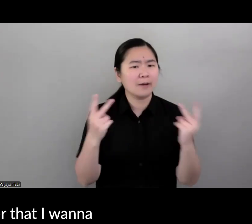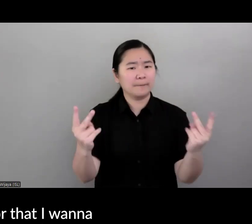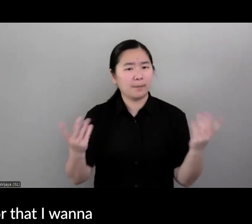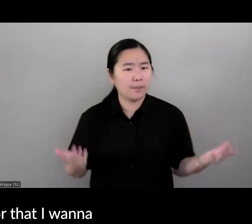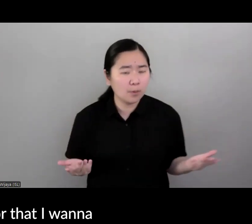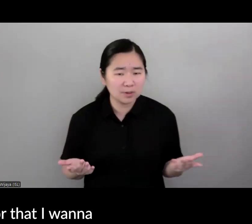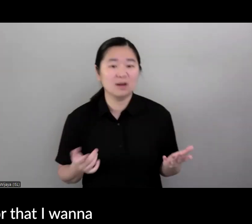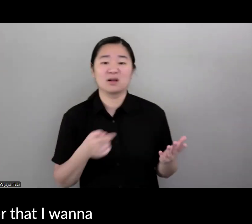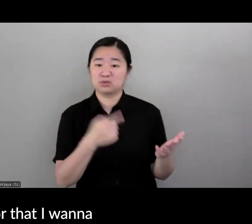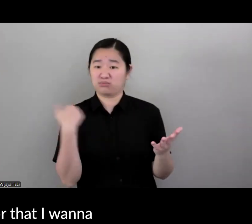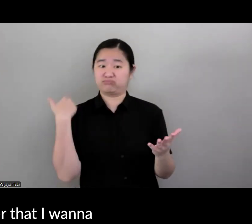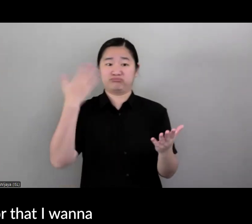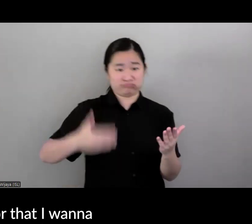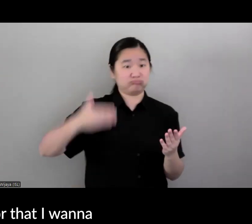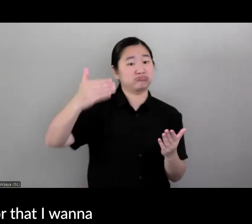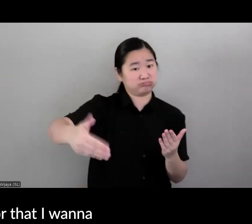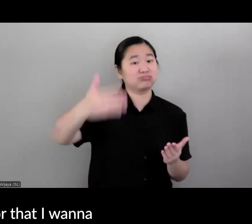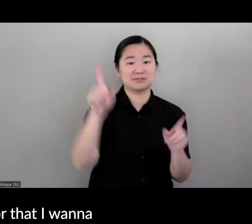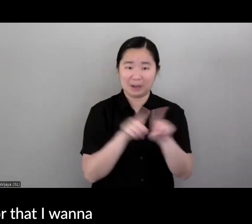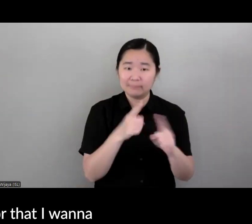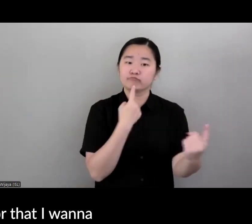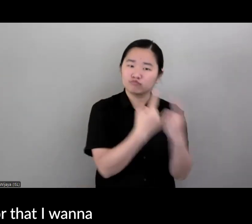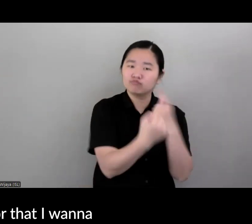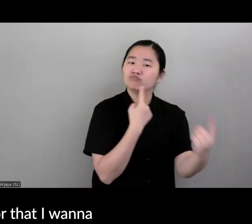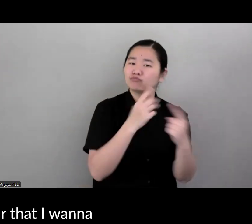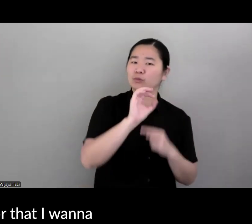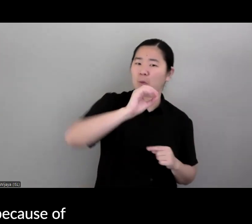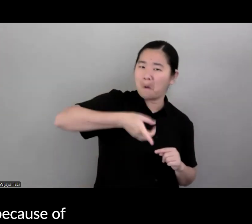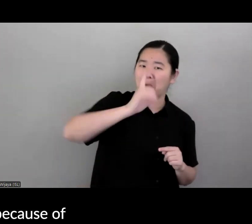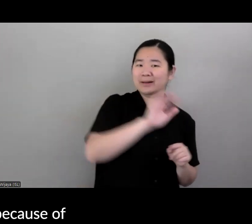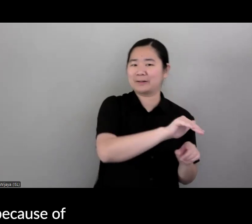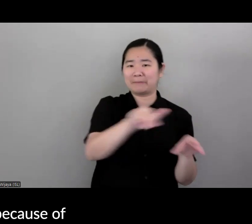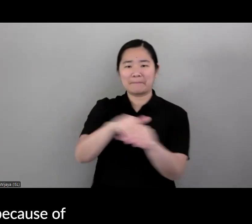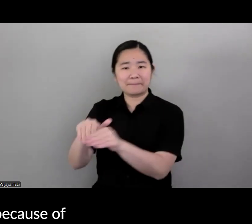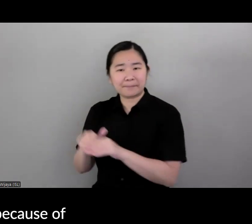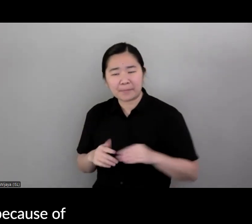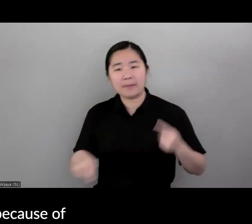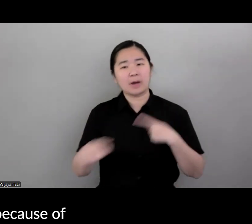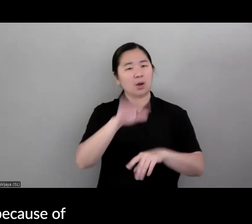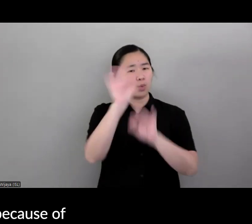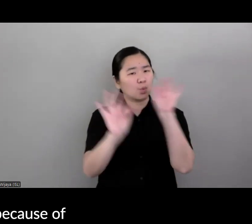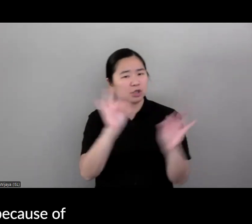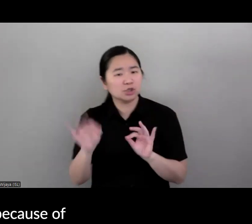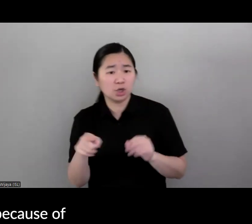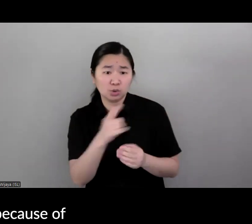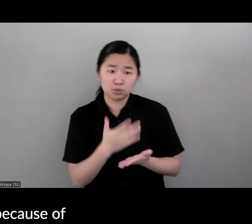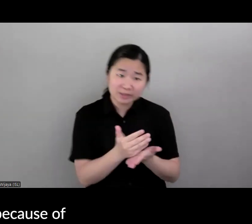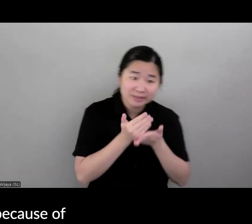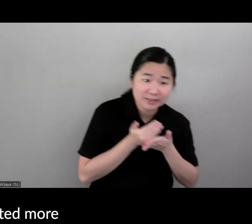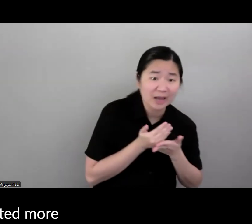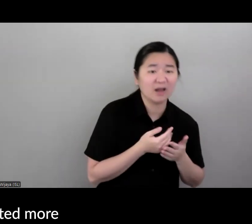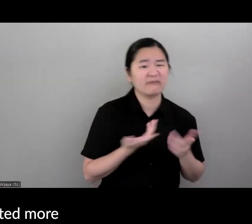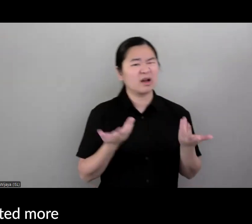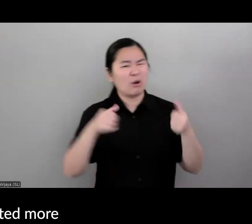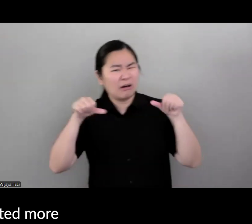An important factor that I want to bring to highlight out here is that OPDs, because of the deep roots in community,